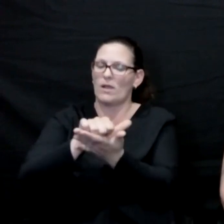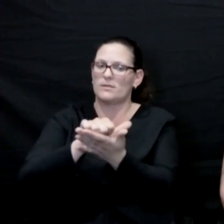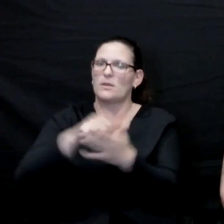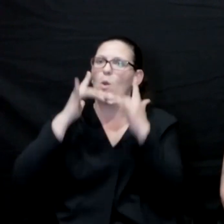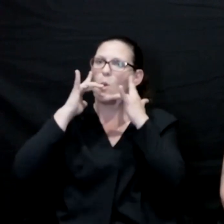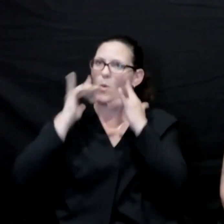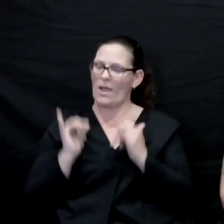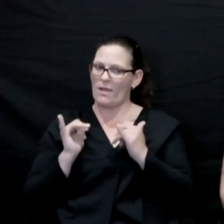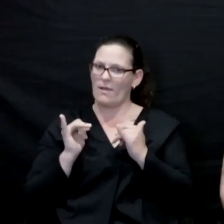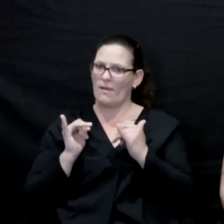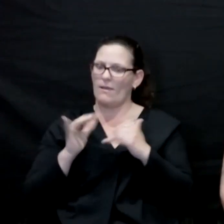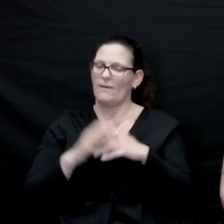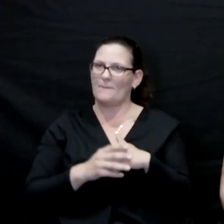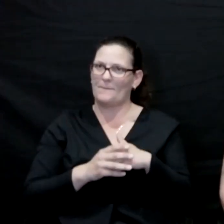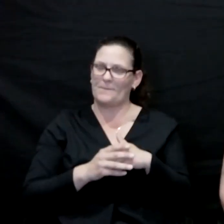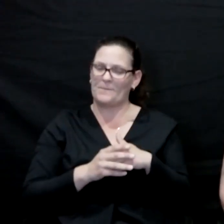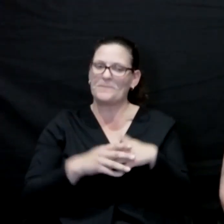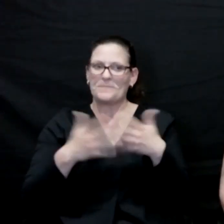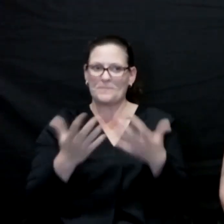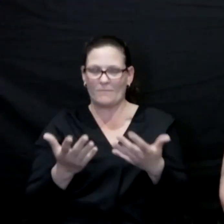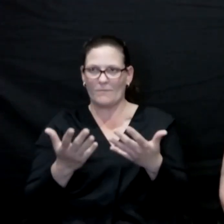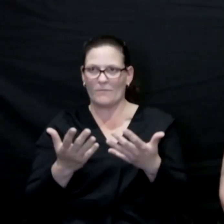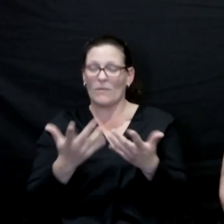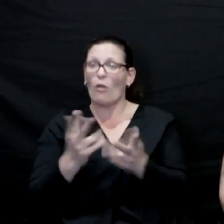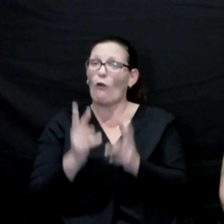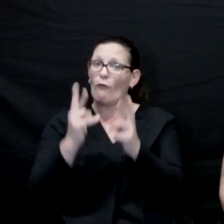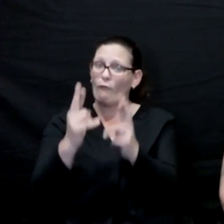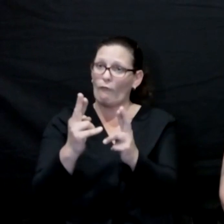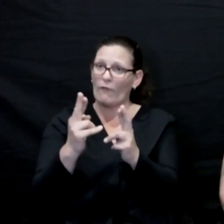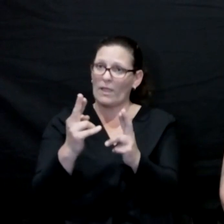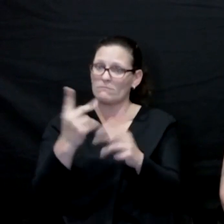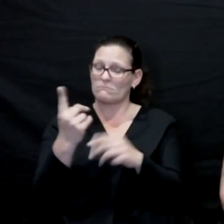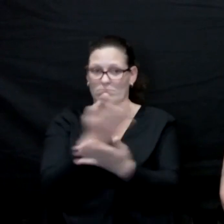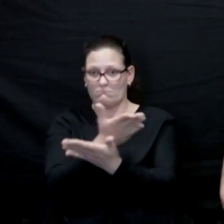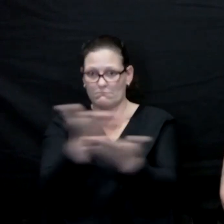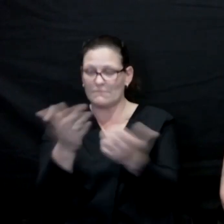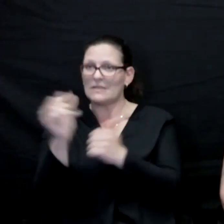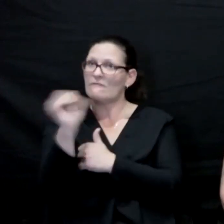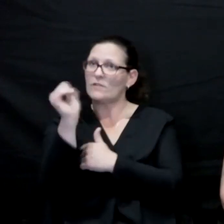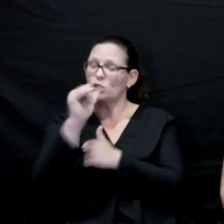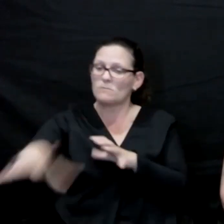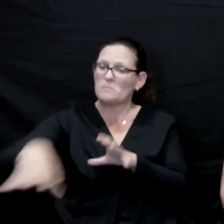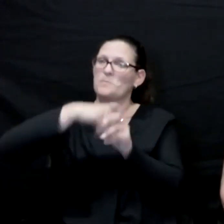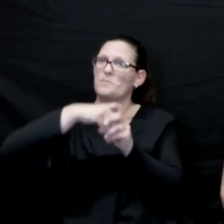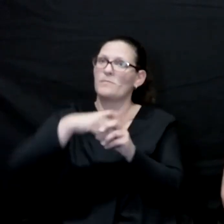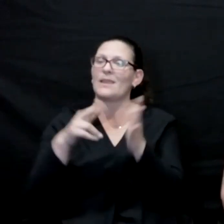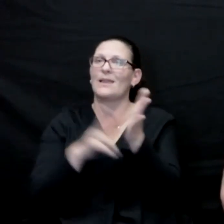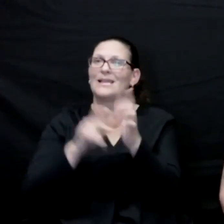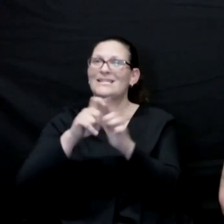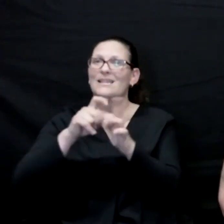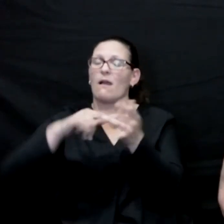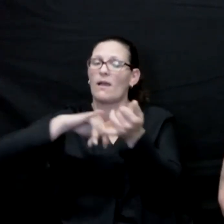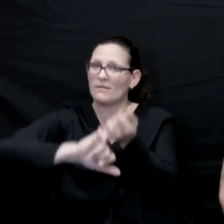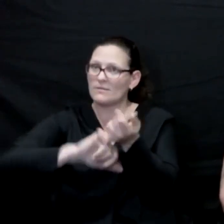hopefully those who have entered into the scheme will have got a plan or had a review